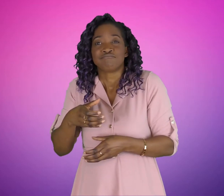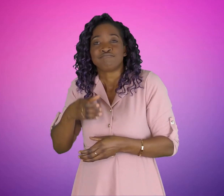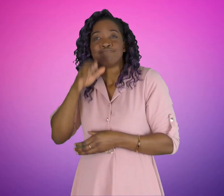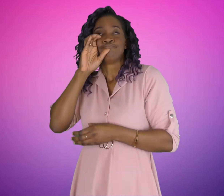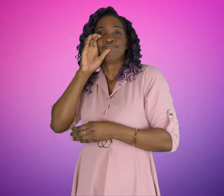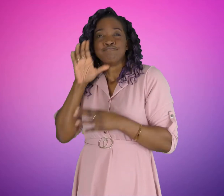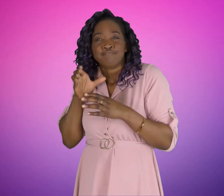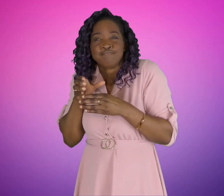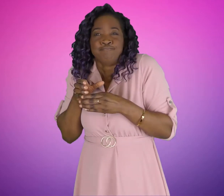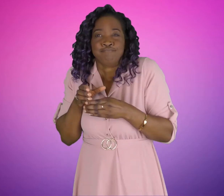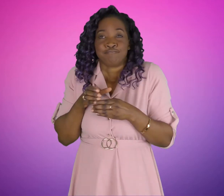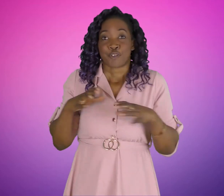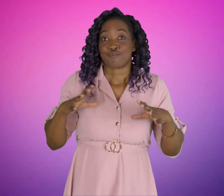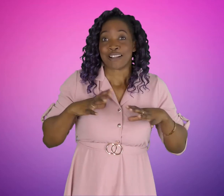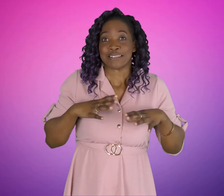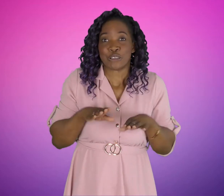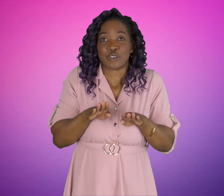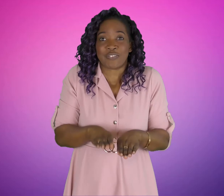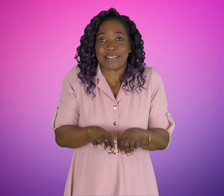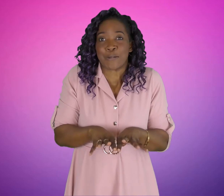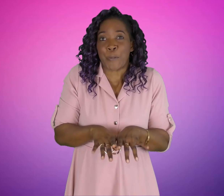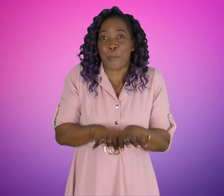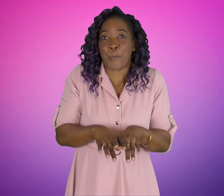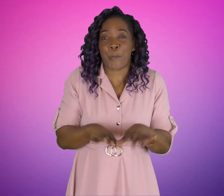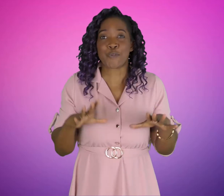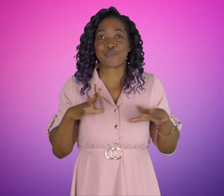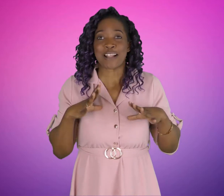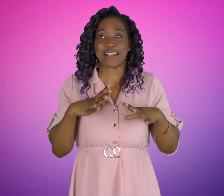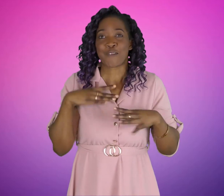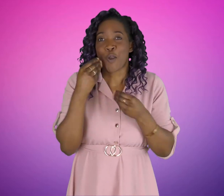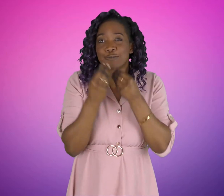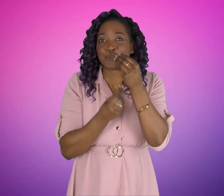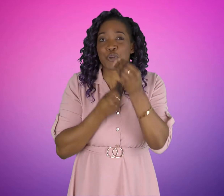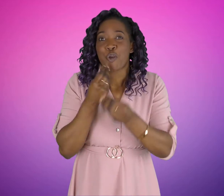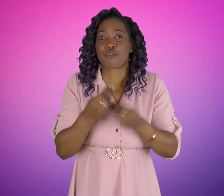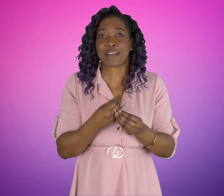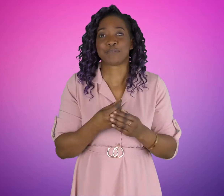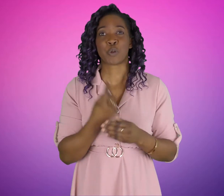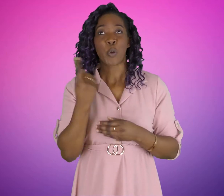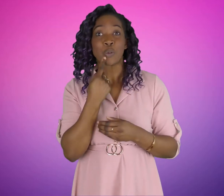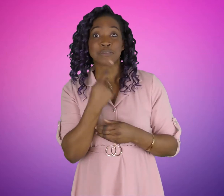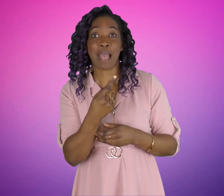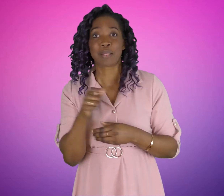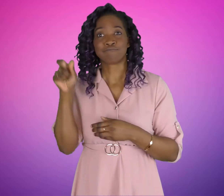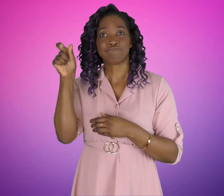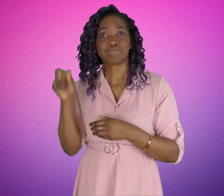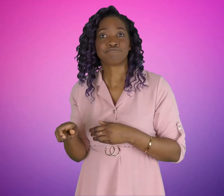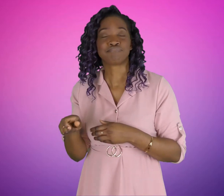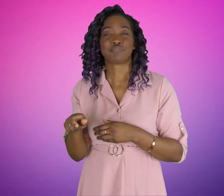cocoa, your toes wriggling in anticipation of a tale. A tale told from a well-educated Caucasian